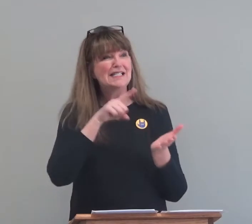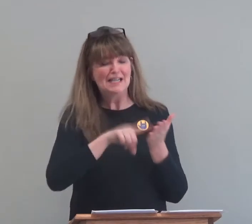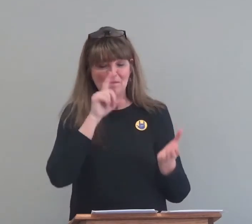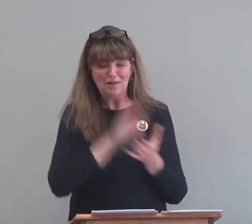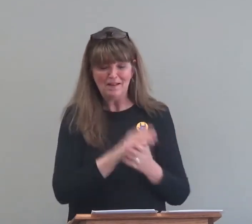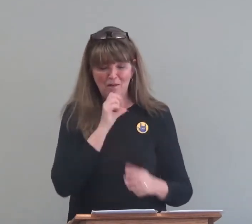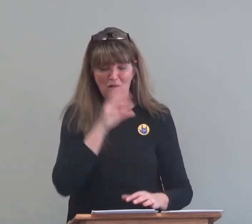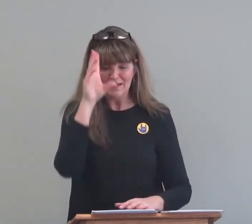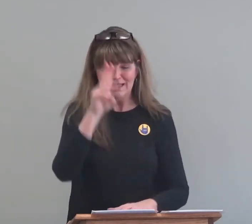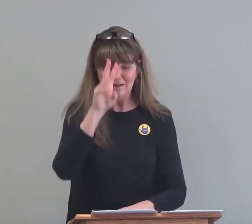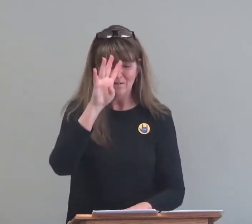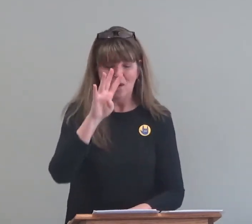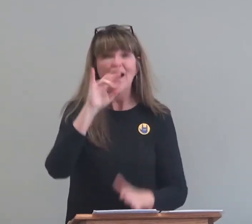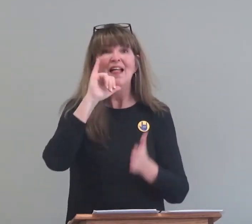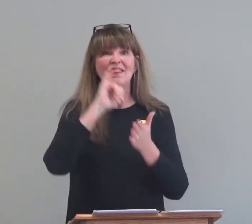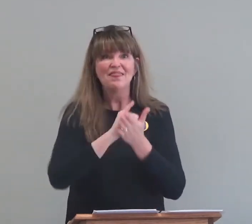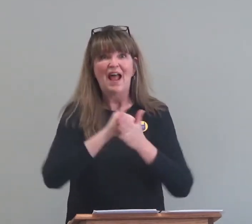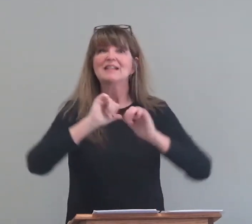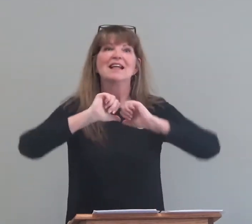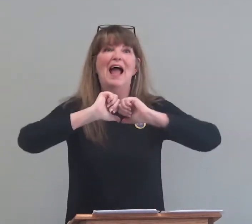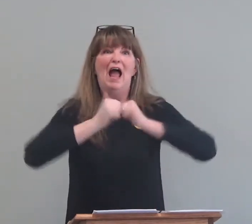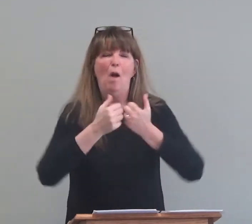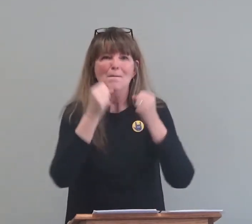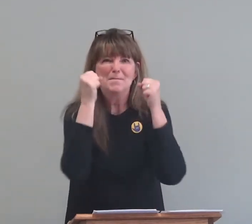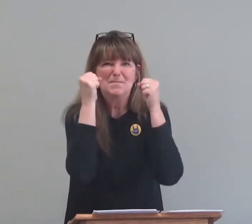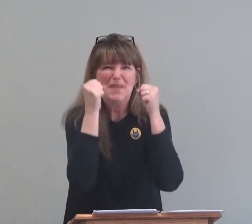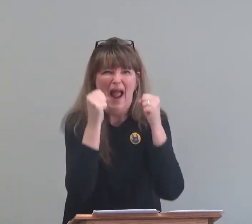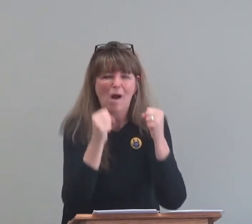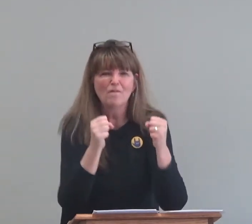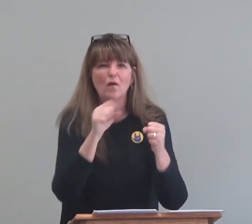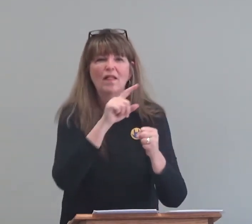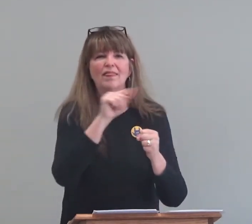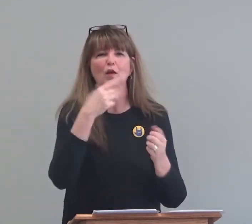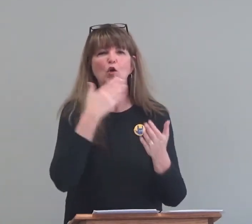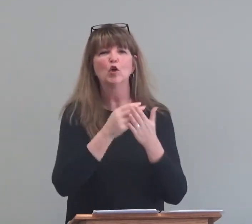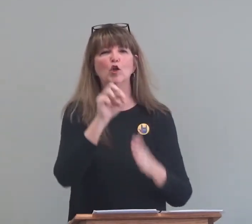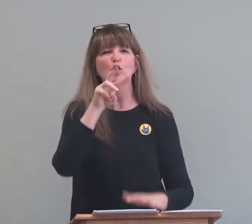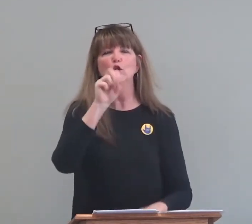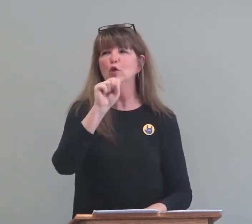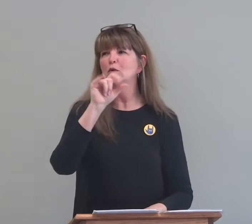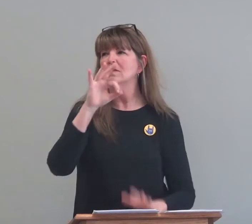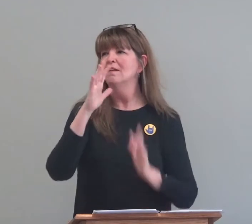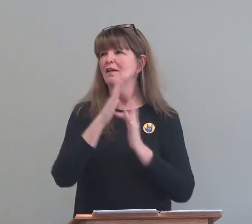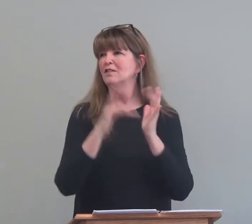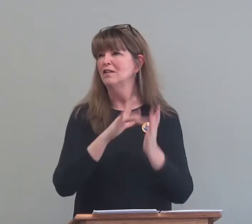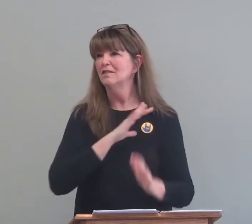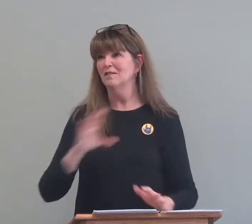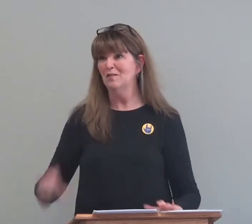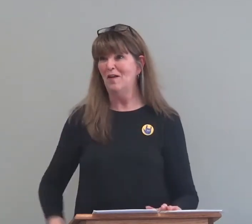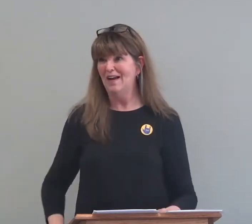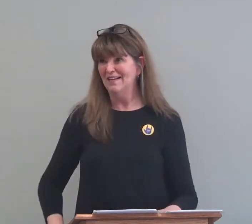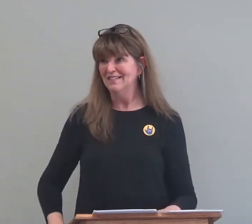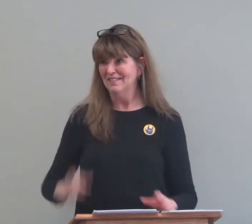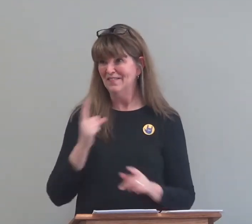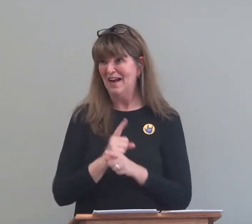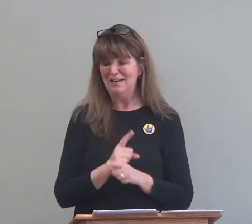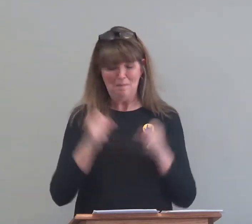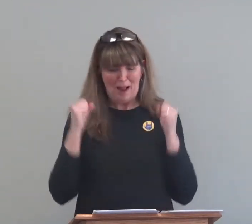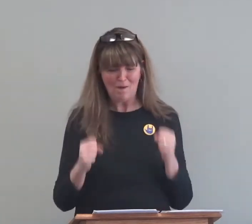once he did the research, he believed when he was 64. That's how absolutely powerful the good news of Jesus Christ